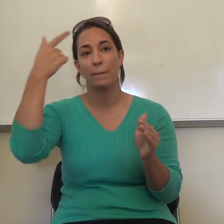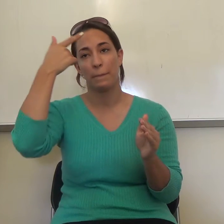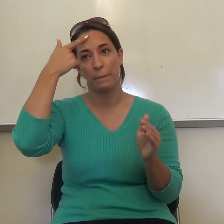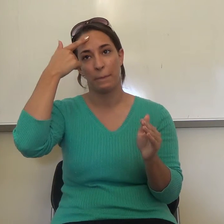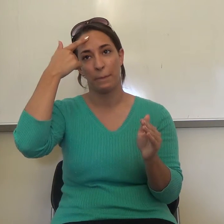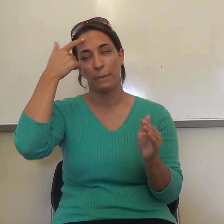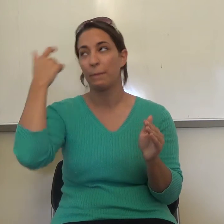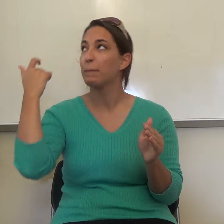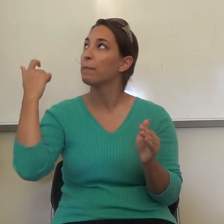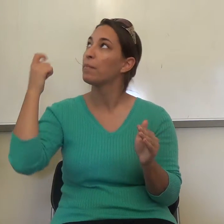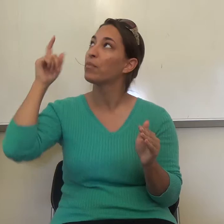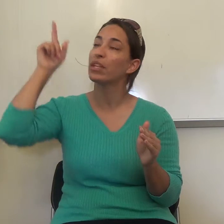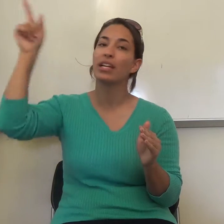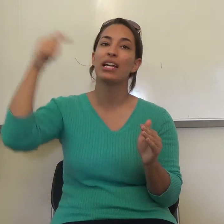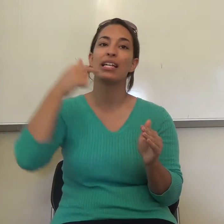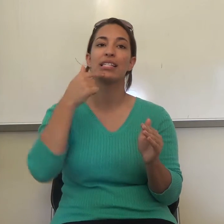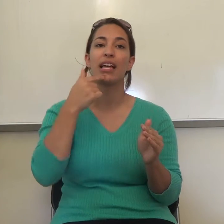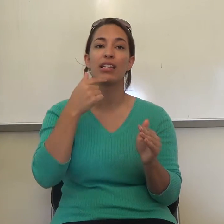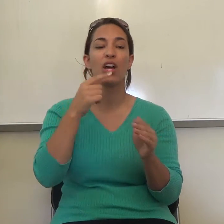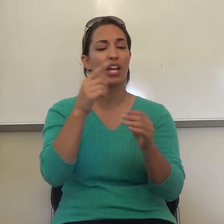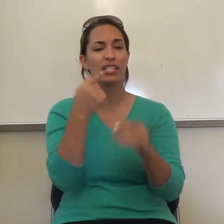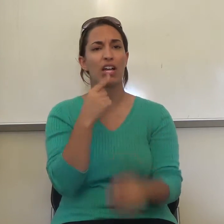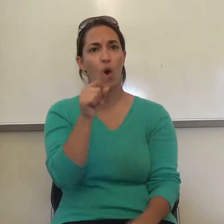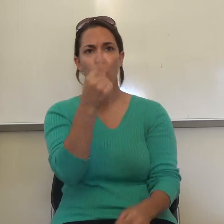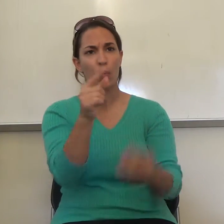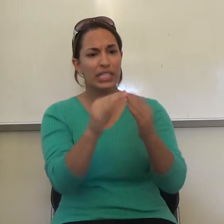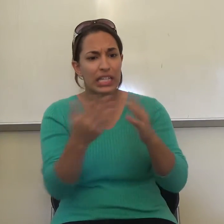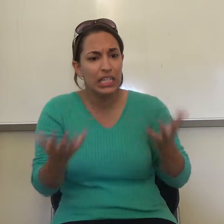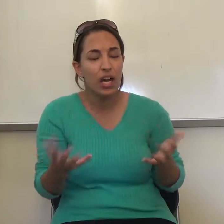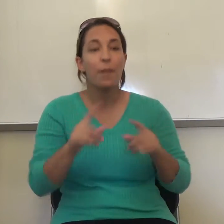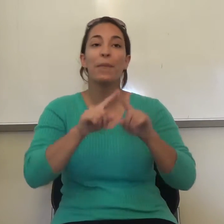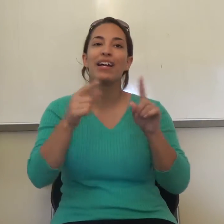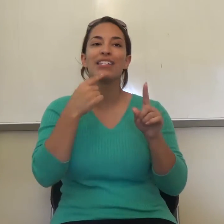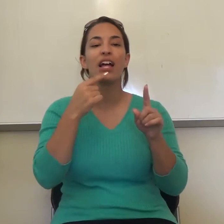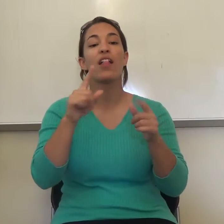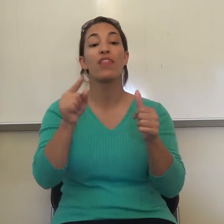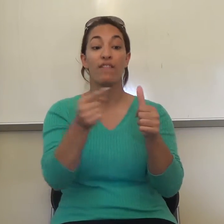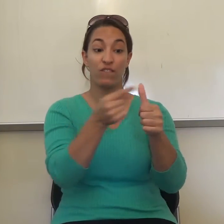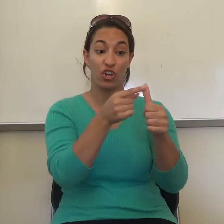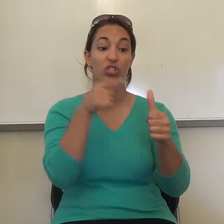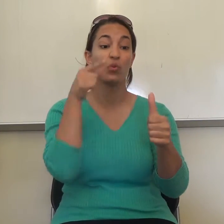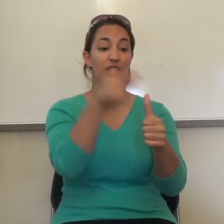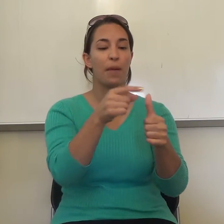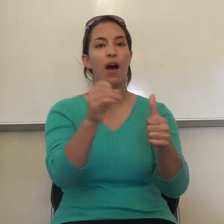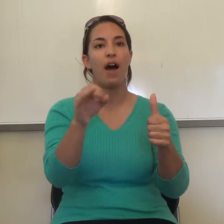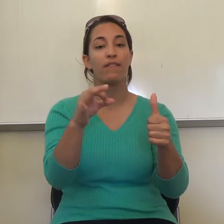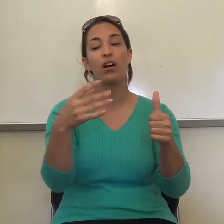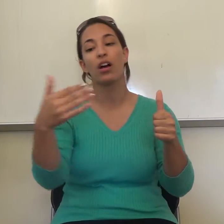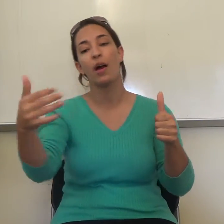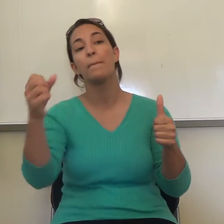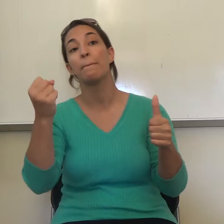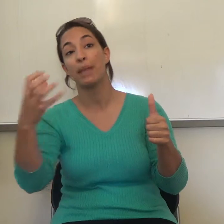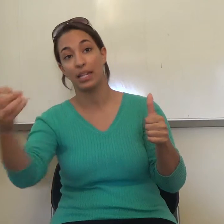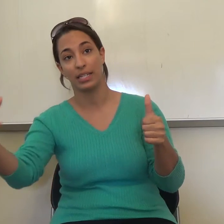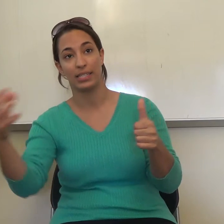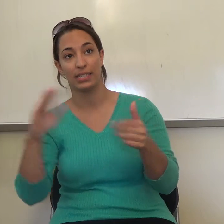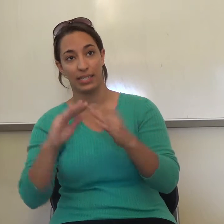okay. Does that make sense? That's the only problem, is your topic sentence, because that topic sentence doesn't tell us